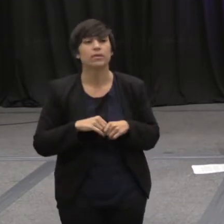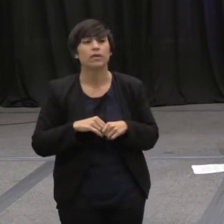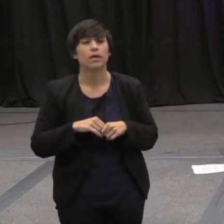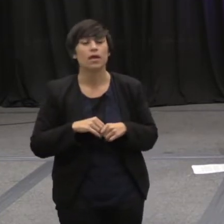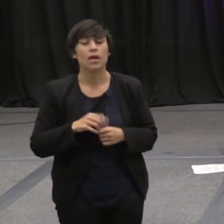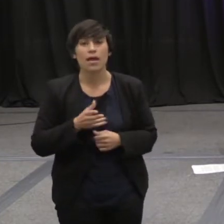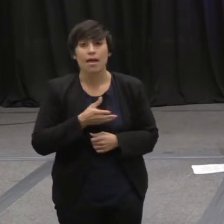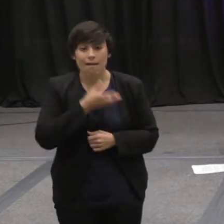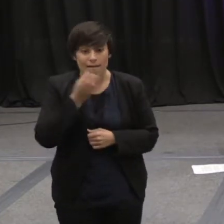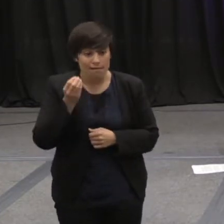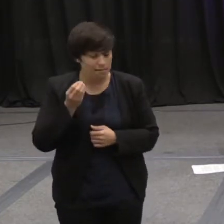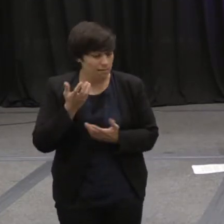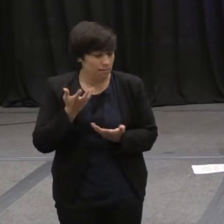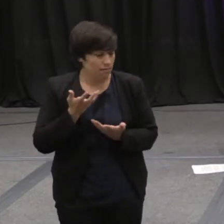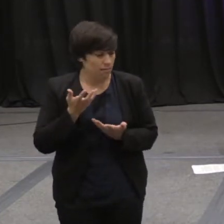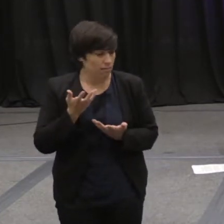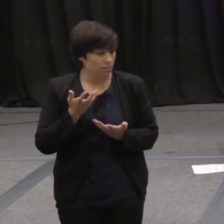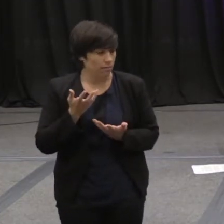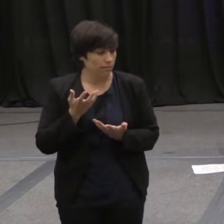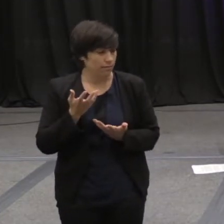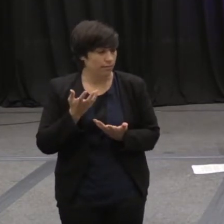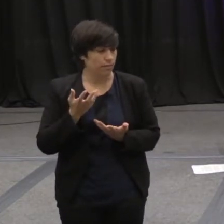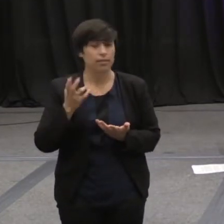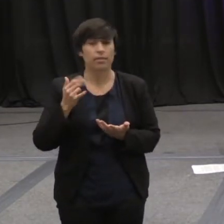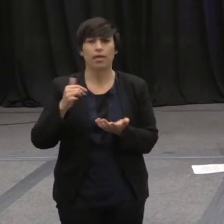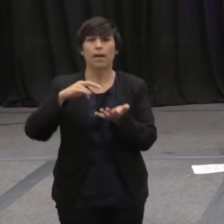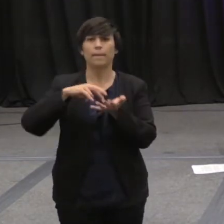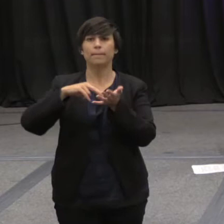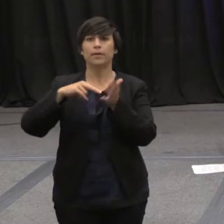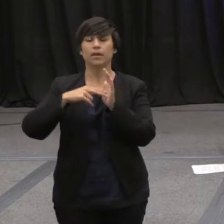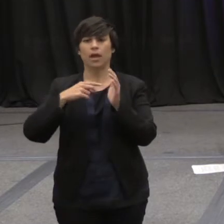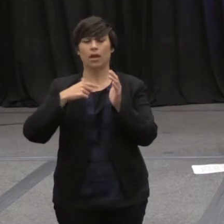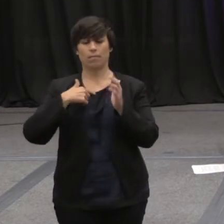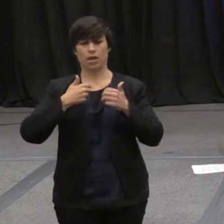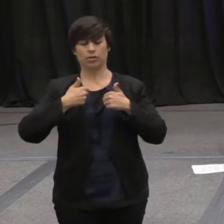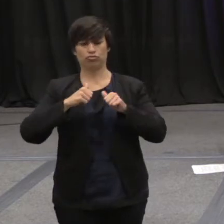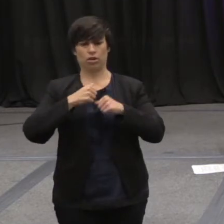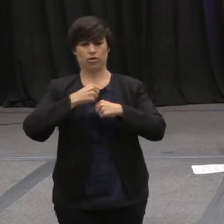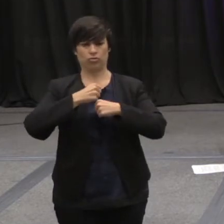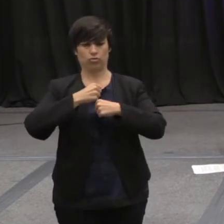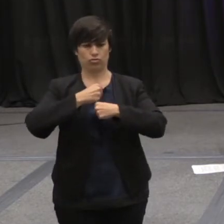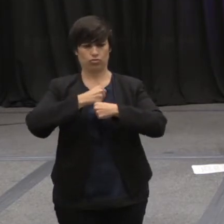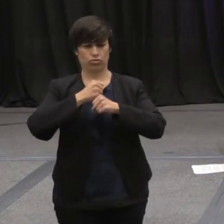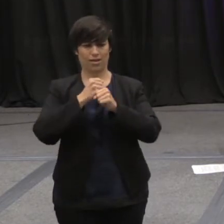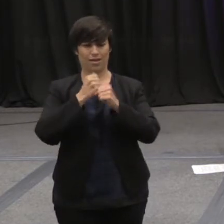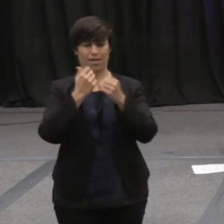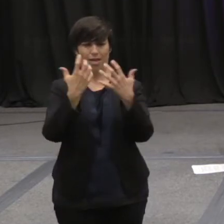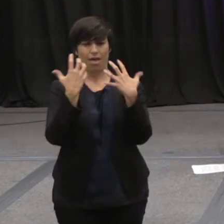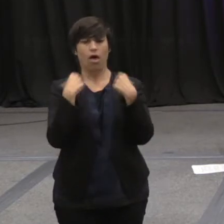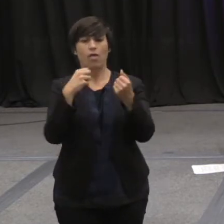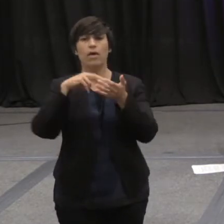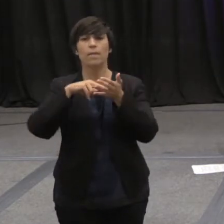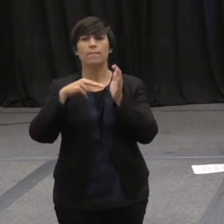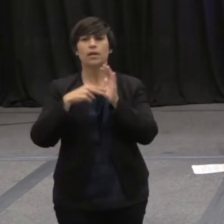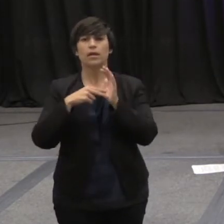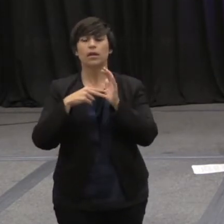And am I trying to form healthy meaning, or am I trying to act in